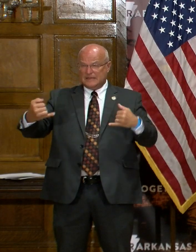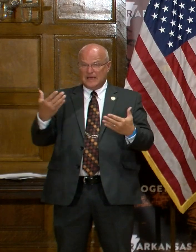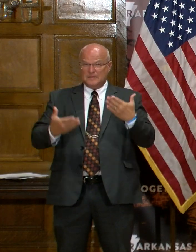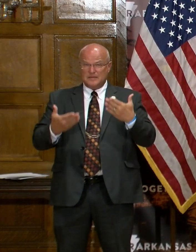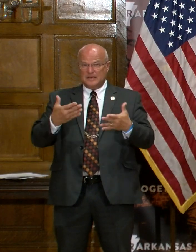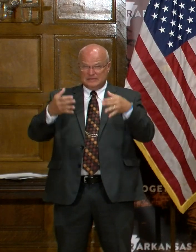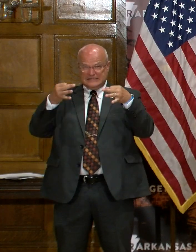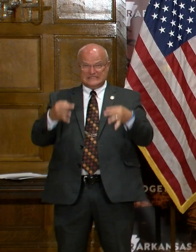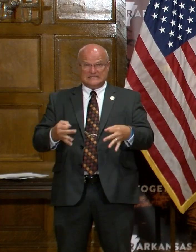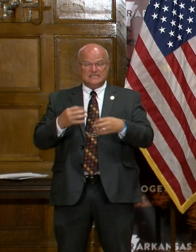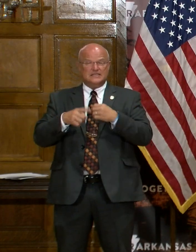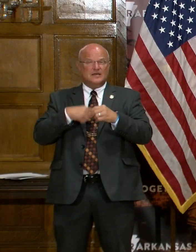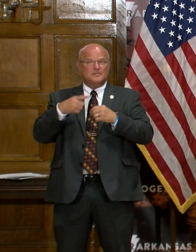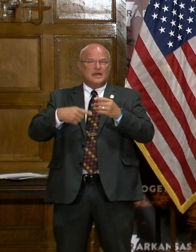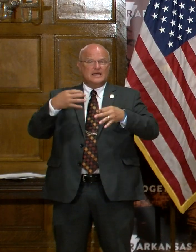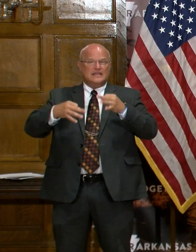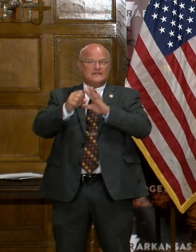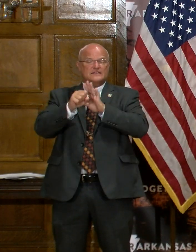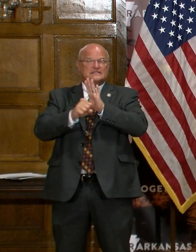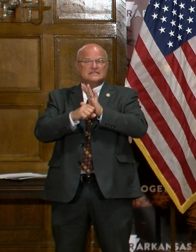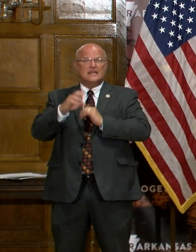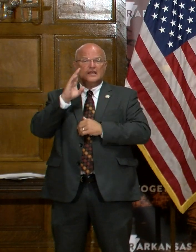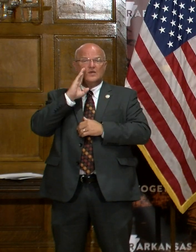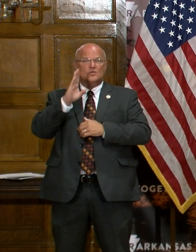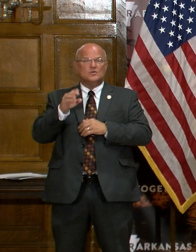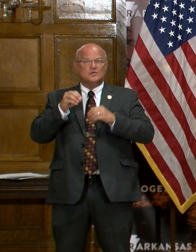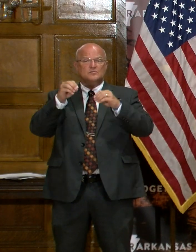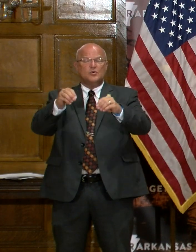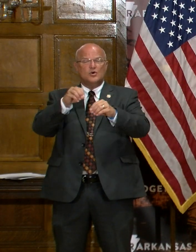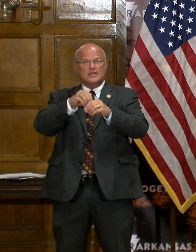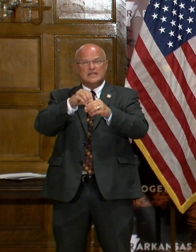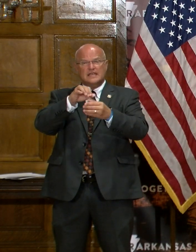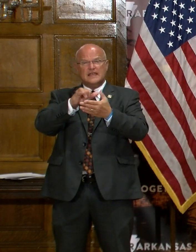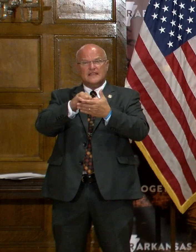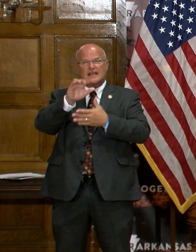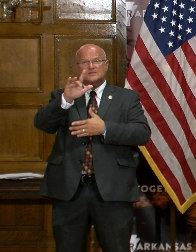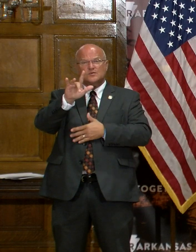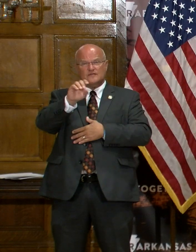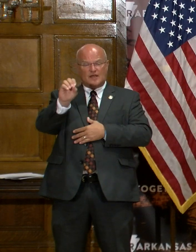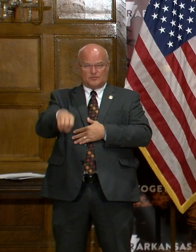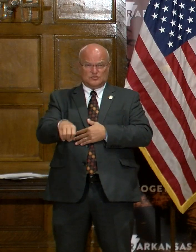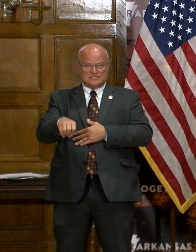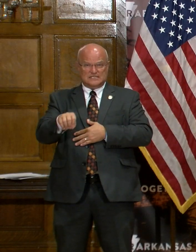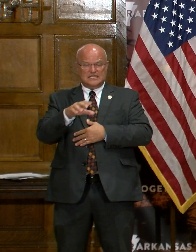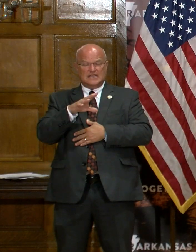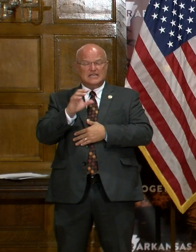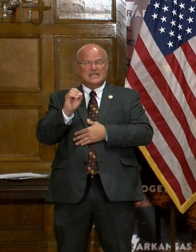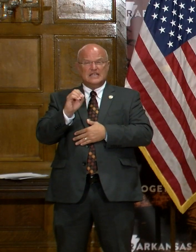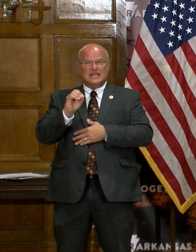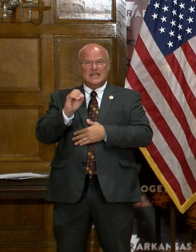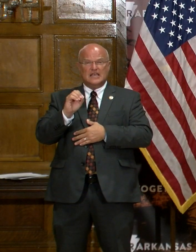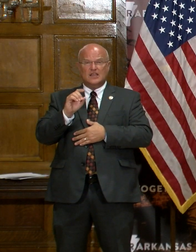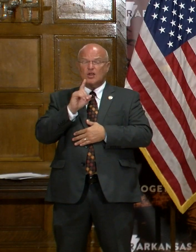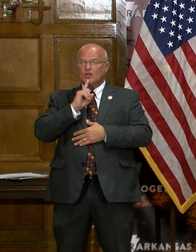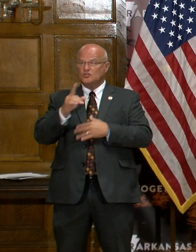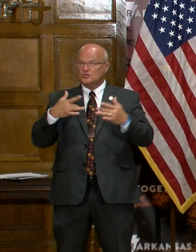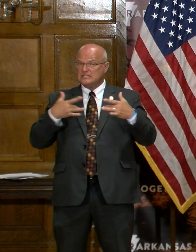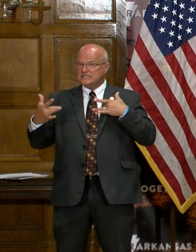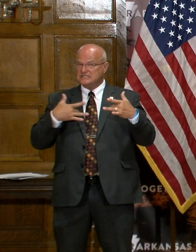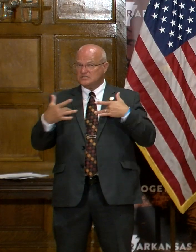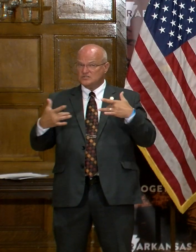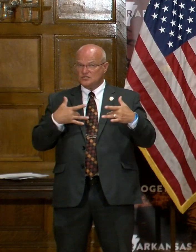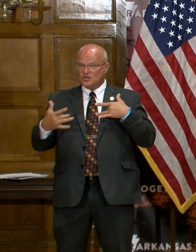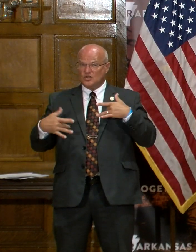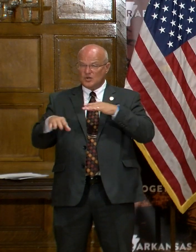a decision on whether the state's going to put in that 25%? And are you